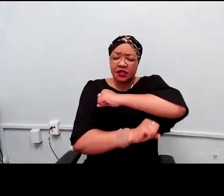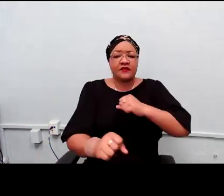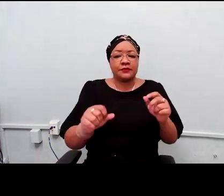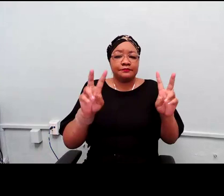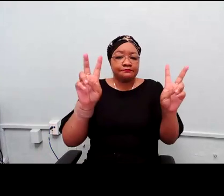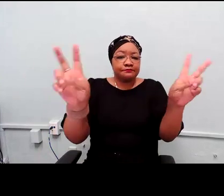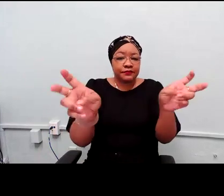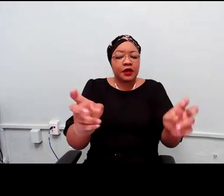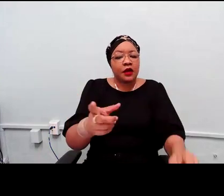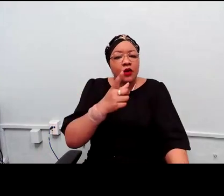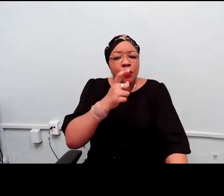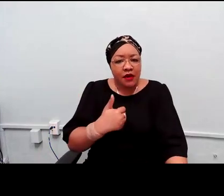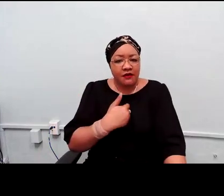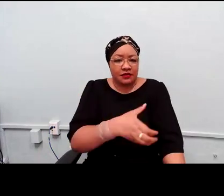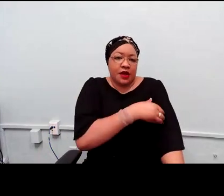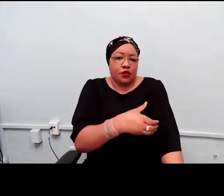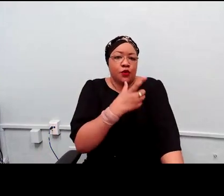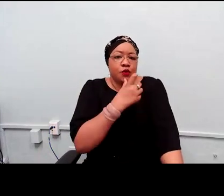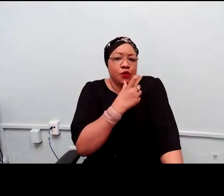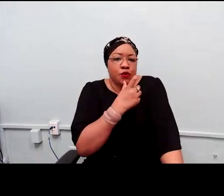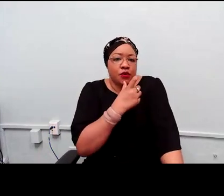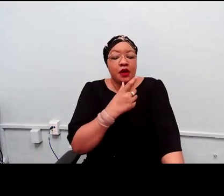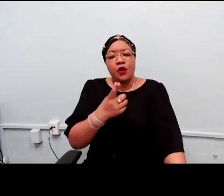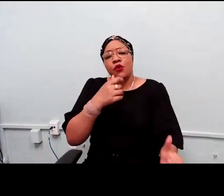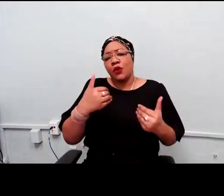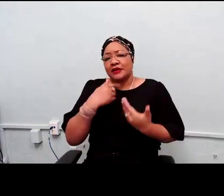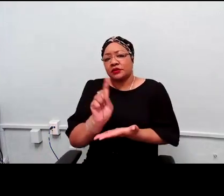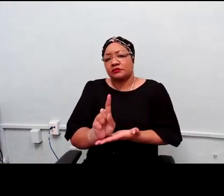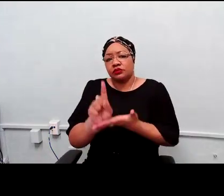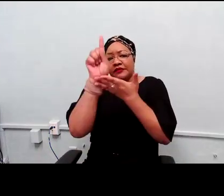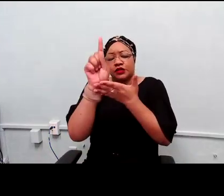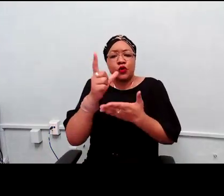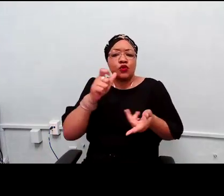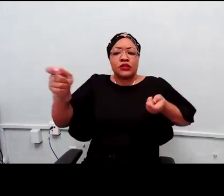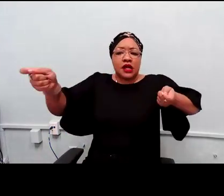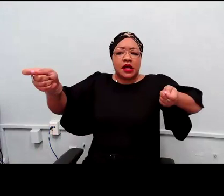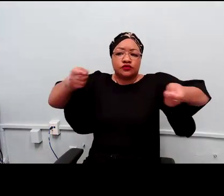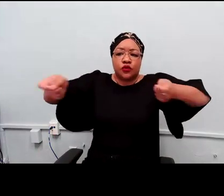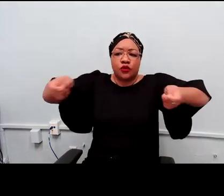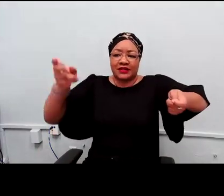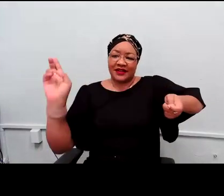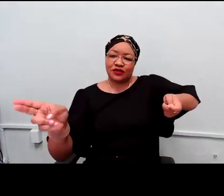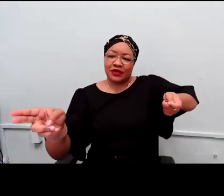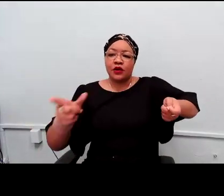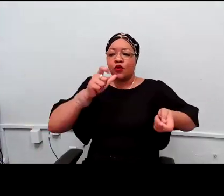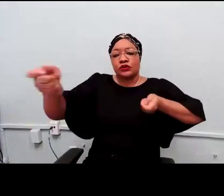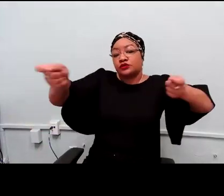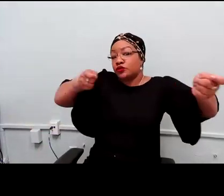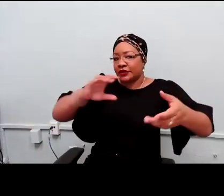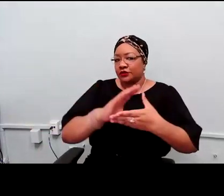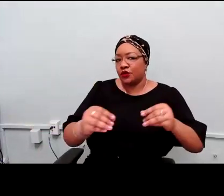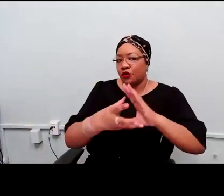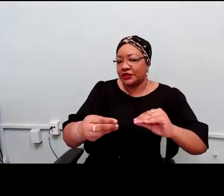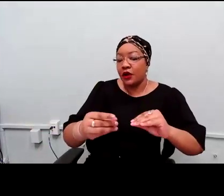power, right? Who has the power and the privilege to control the narrative? So whose stories are being told, who's left